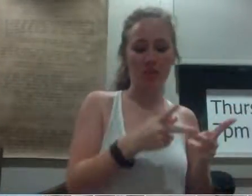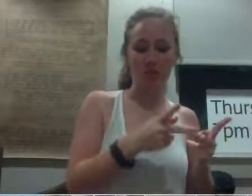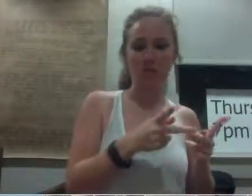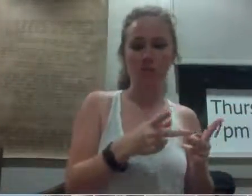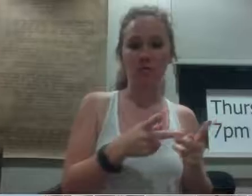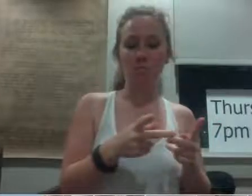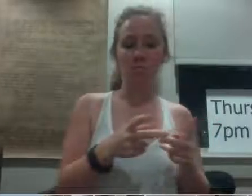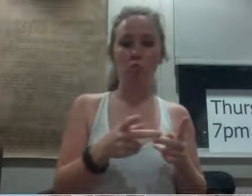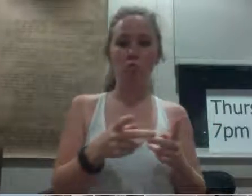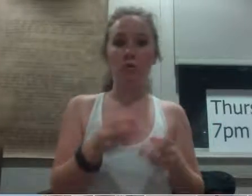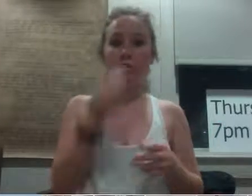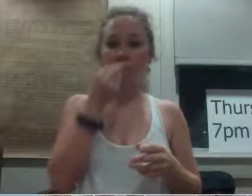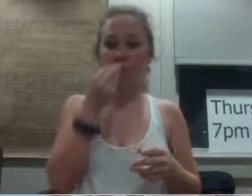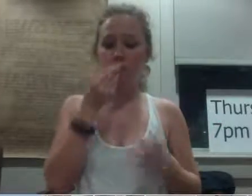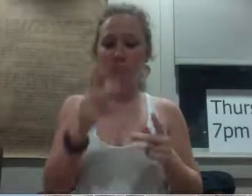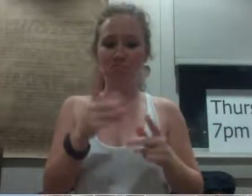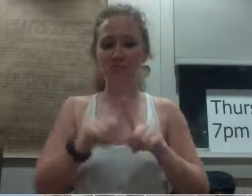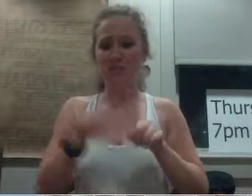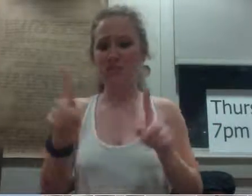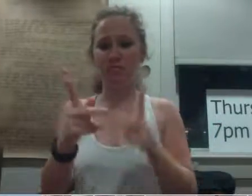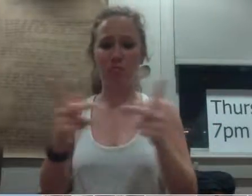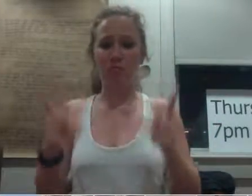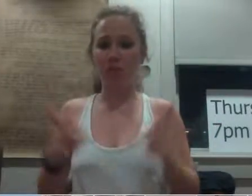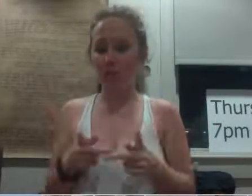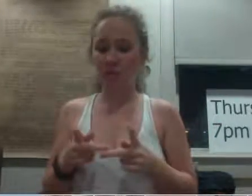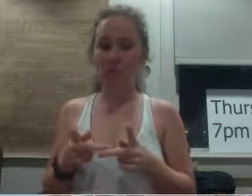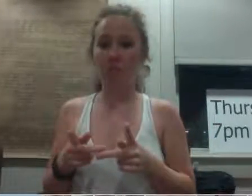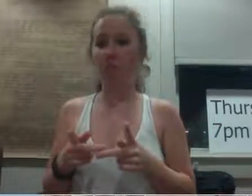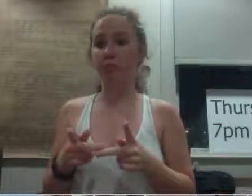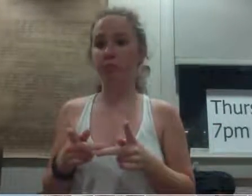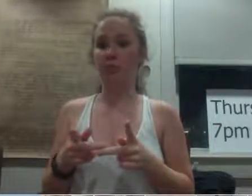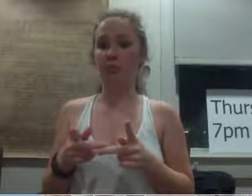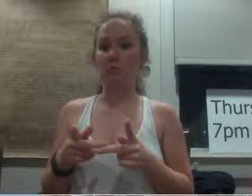They lived in different places, ate in different places.